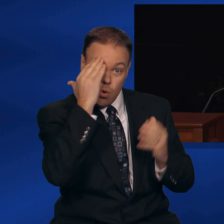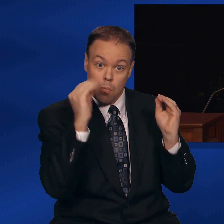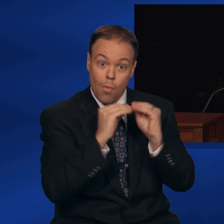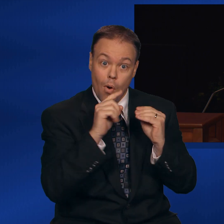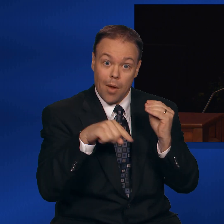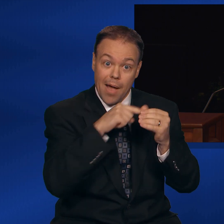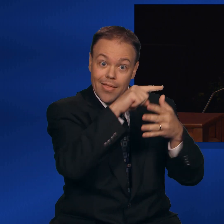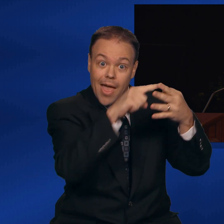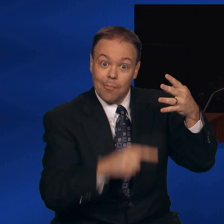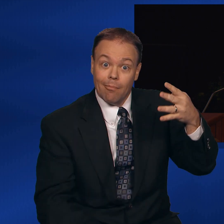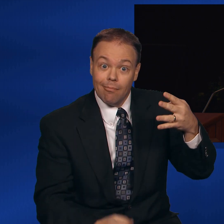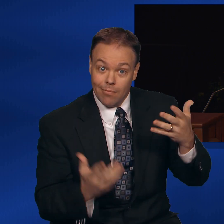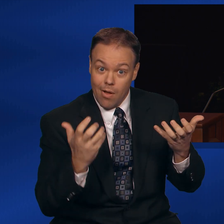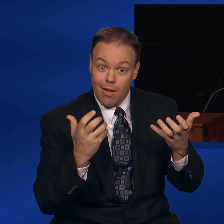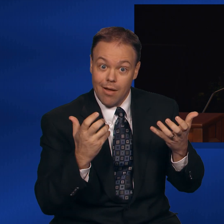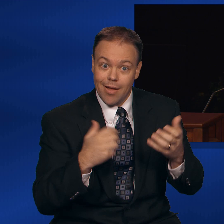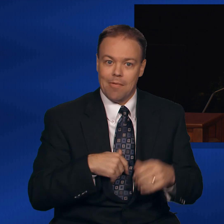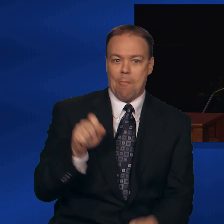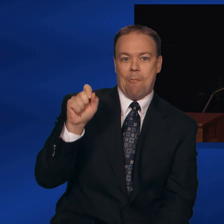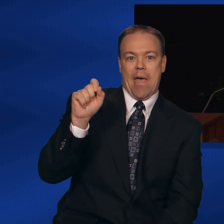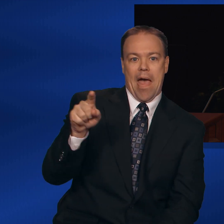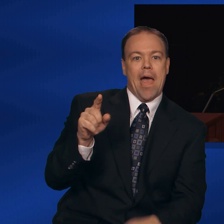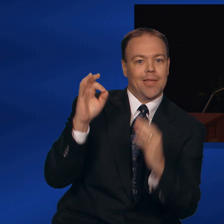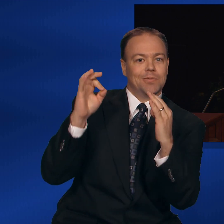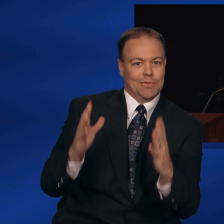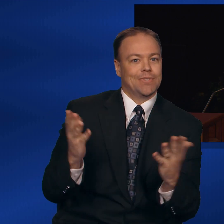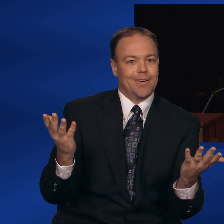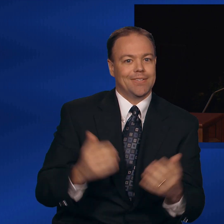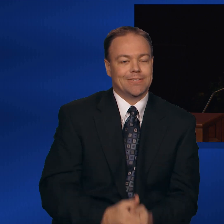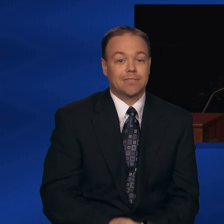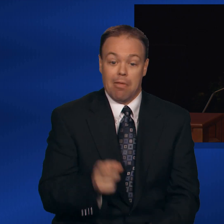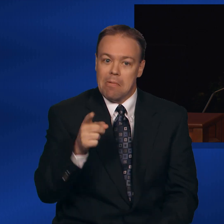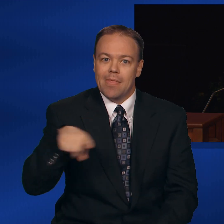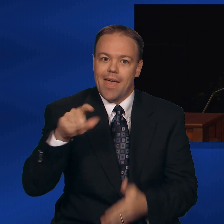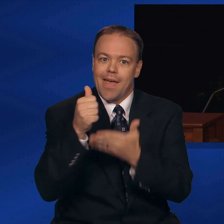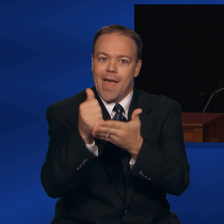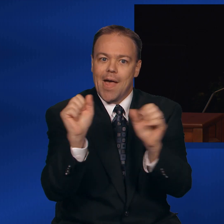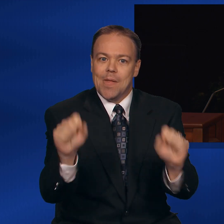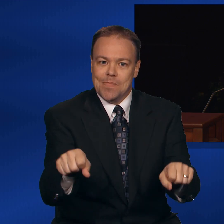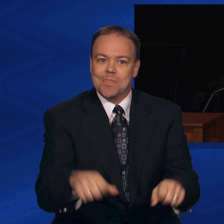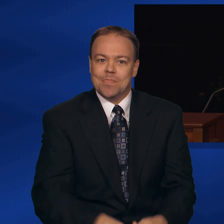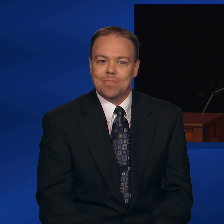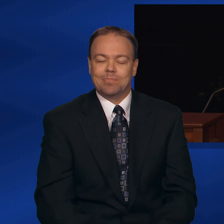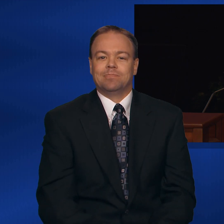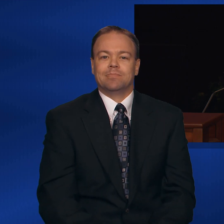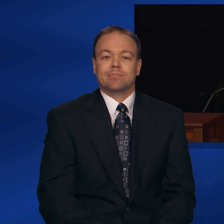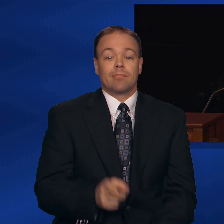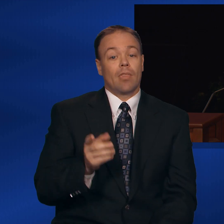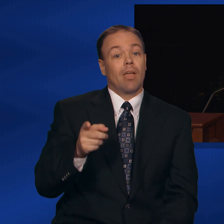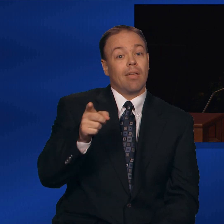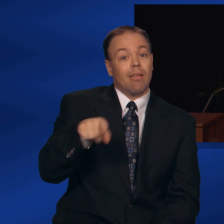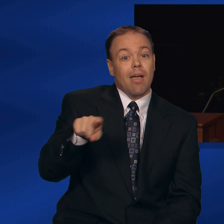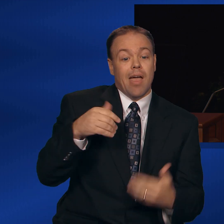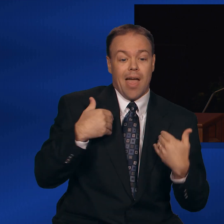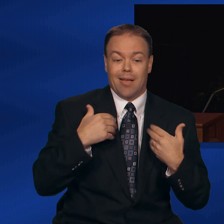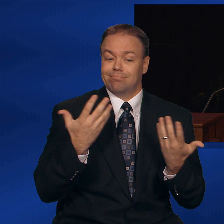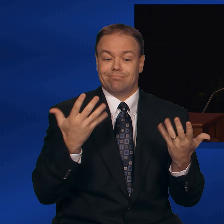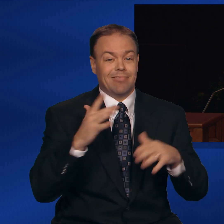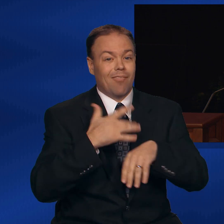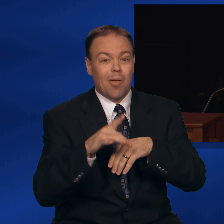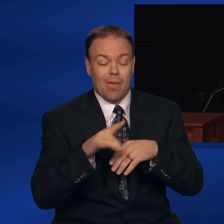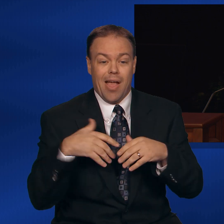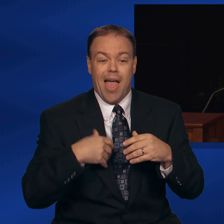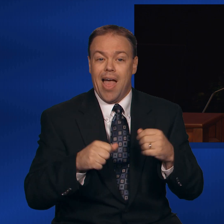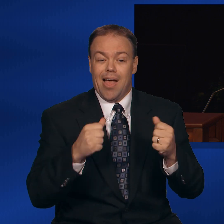them? Ask the missionaries. They can help you. They have ready access to the vast